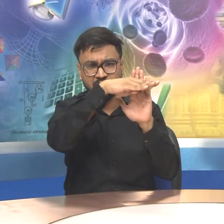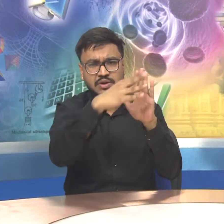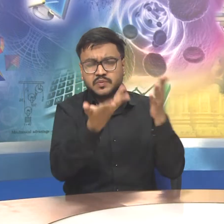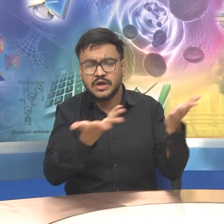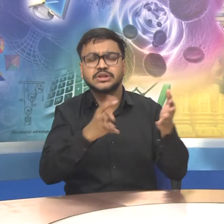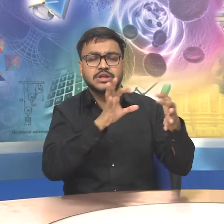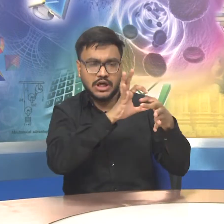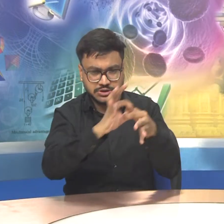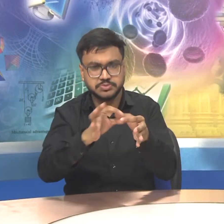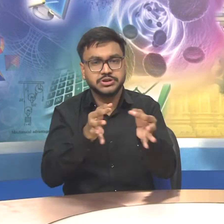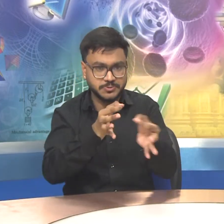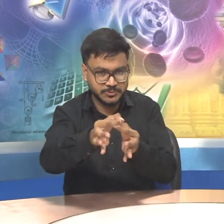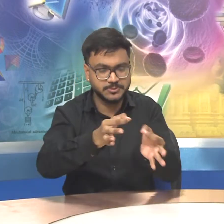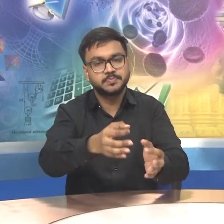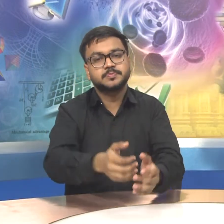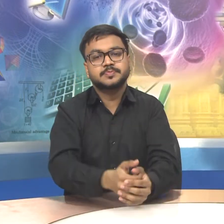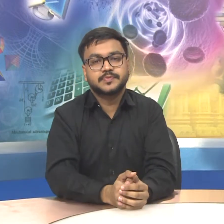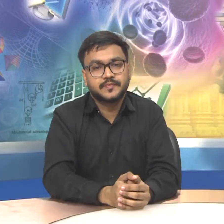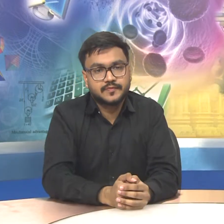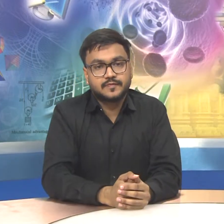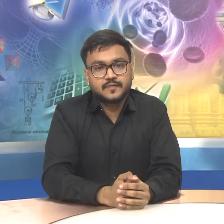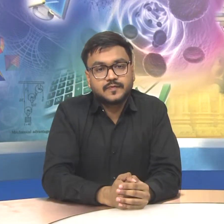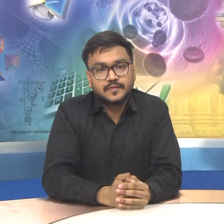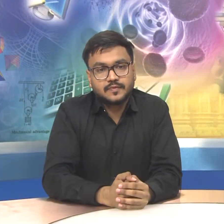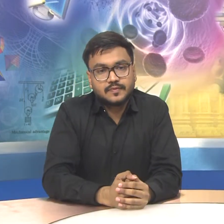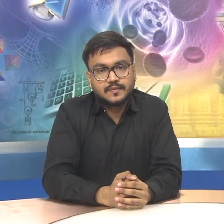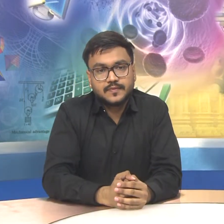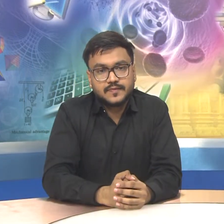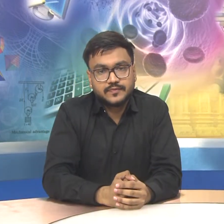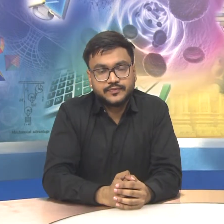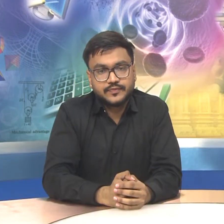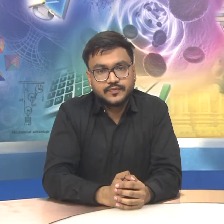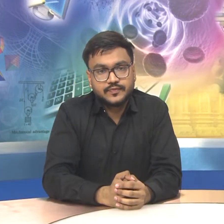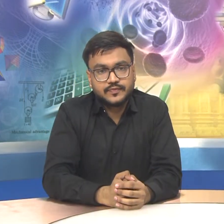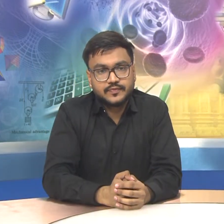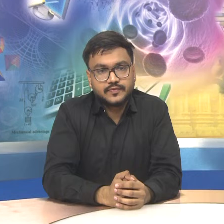A single judiciary represents a hierarchy of courts.